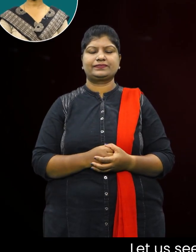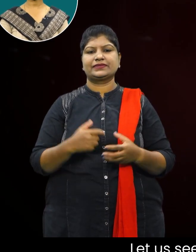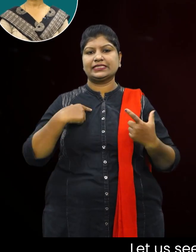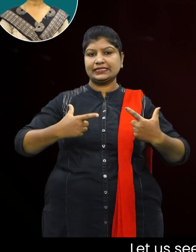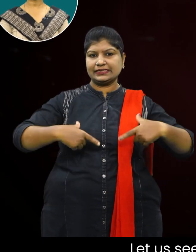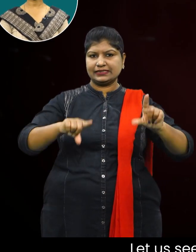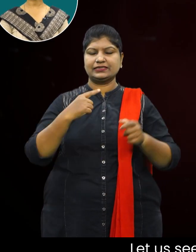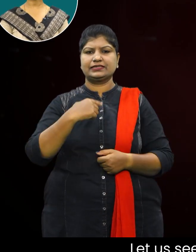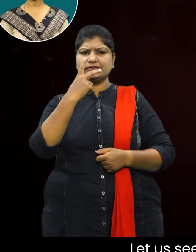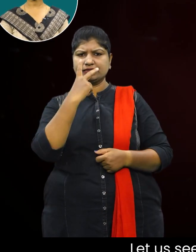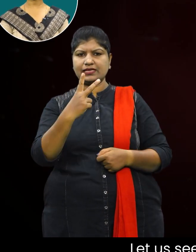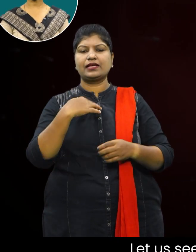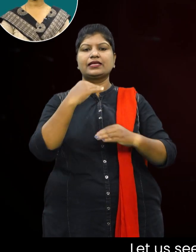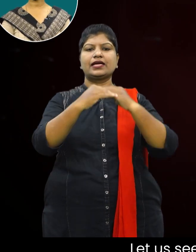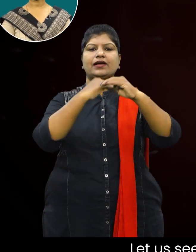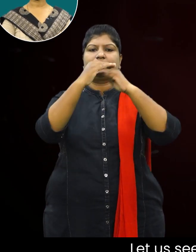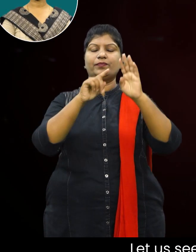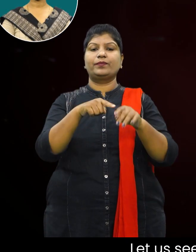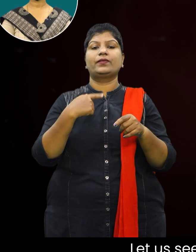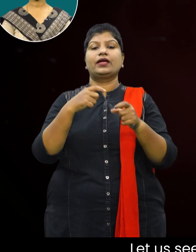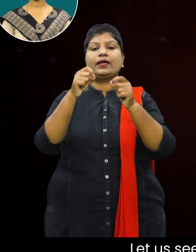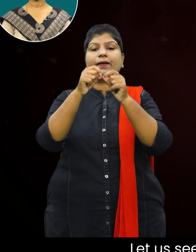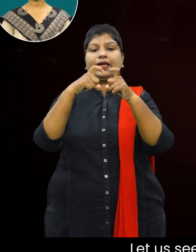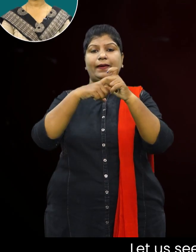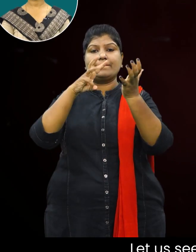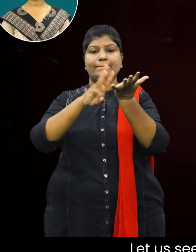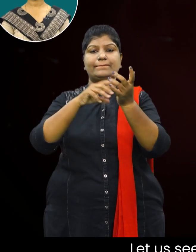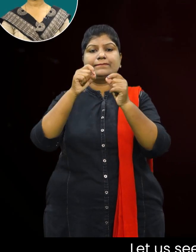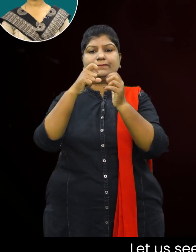Let's see the development of embryo.